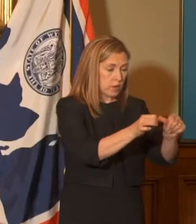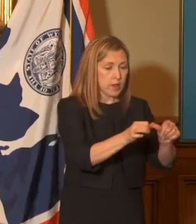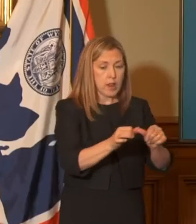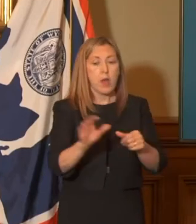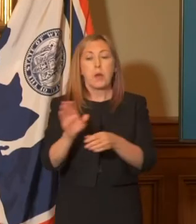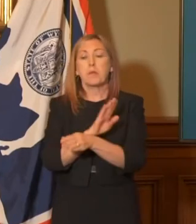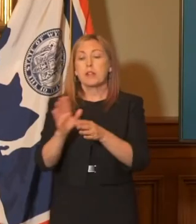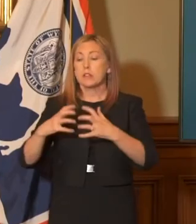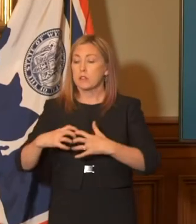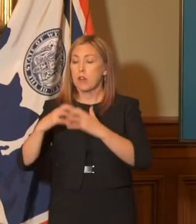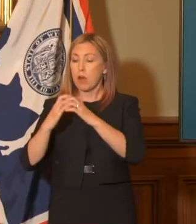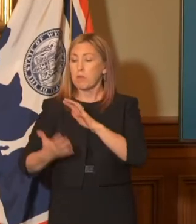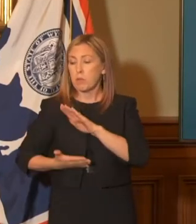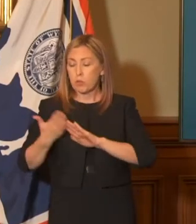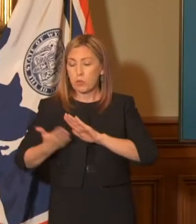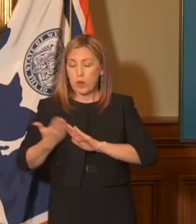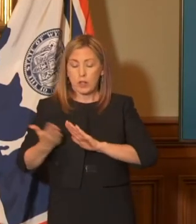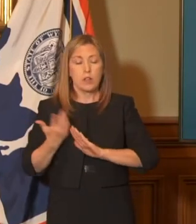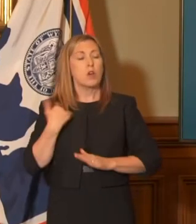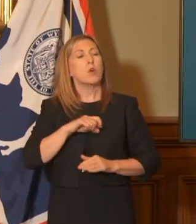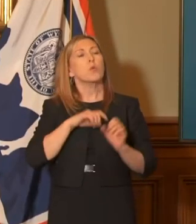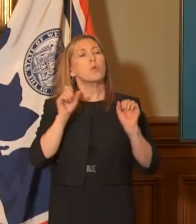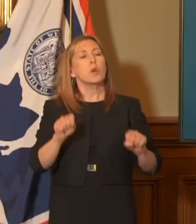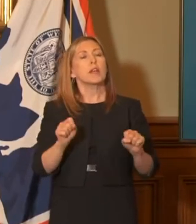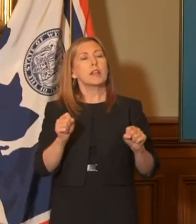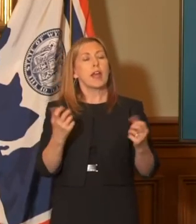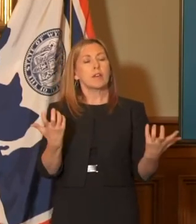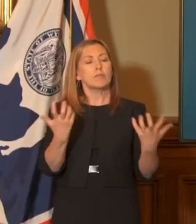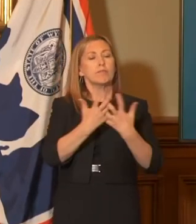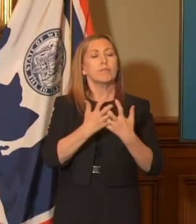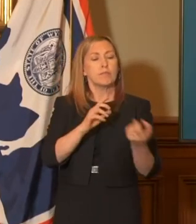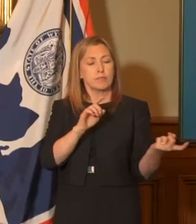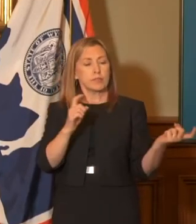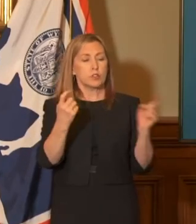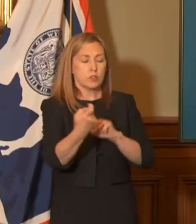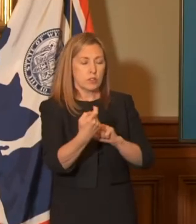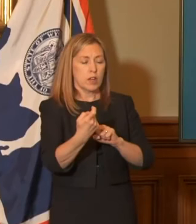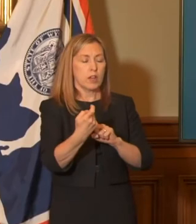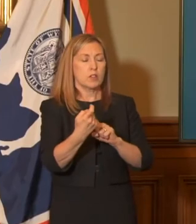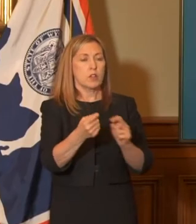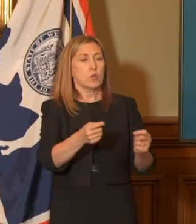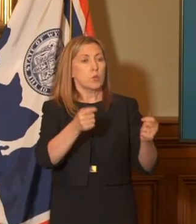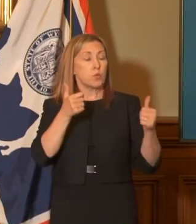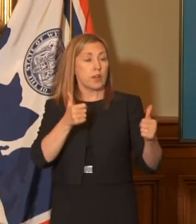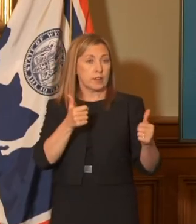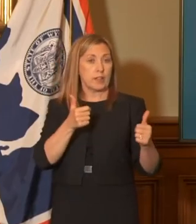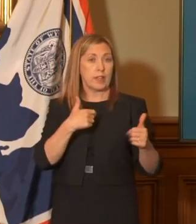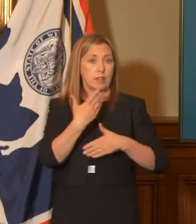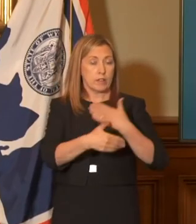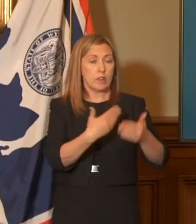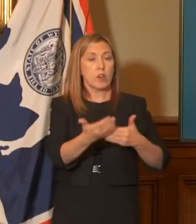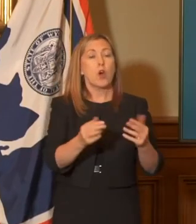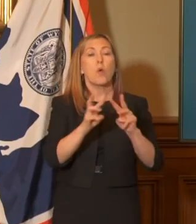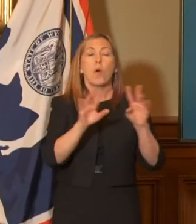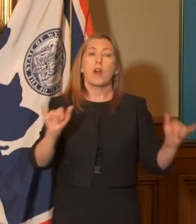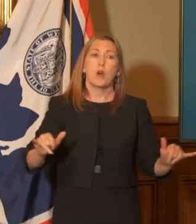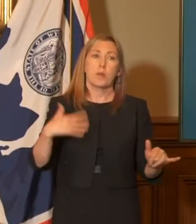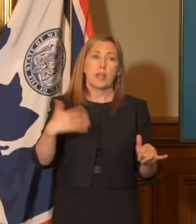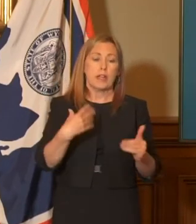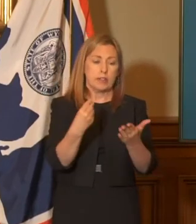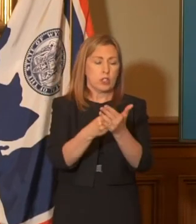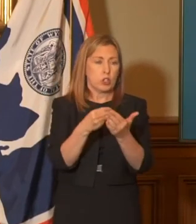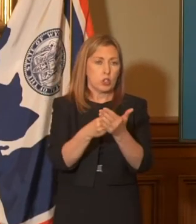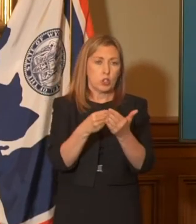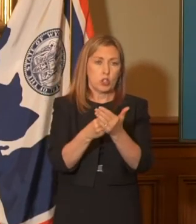and running, that we can adapt quickly to changing business conditions. Wyoming is in better fiscal shape than a number